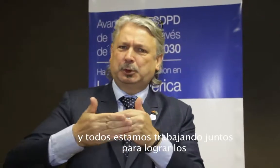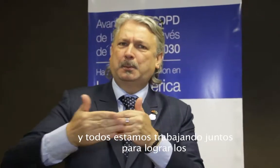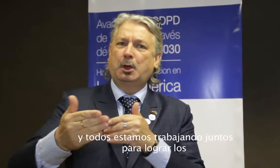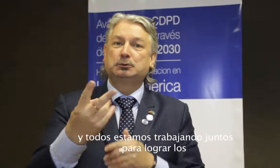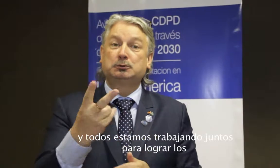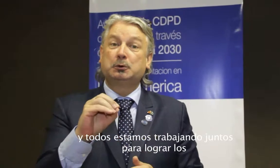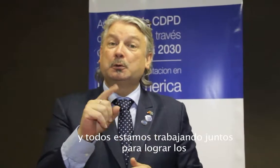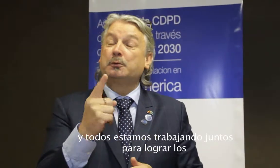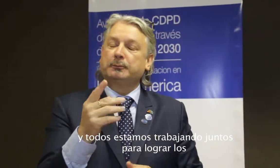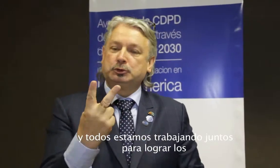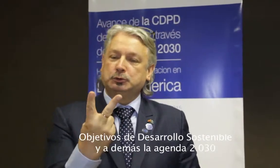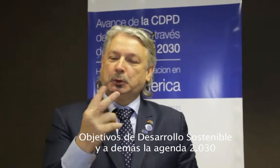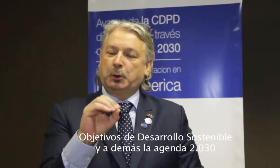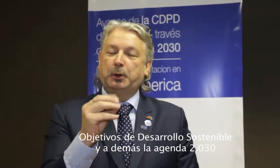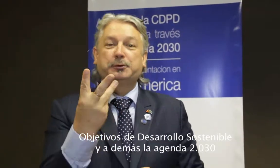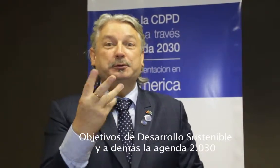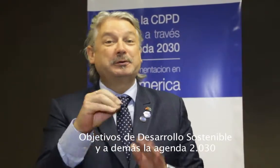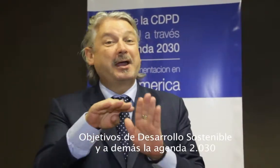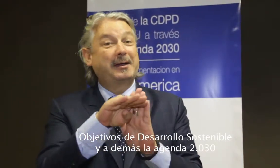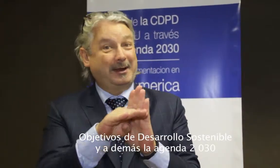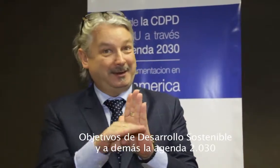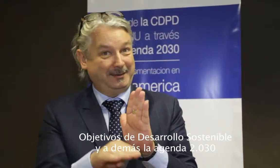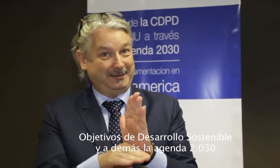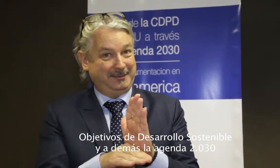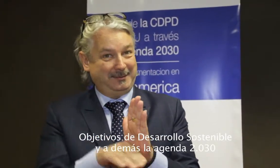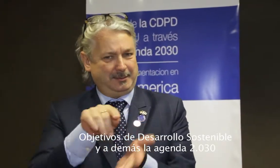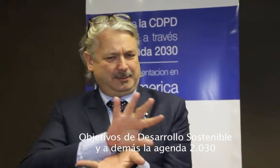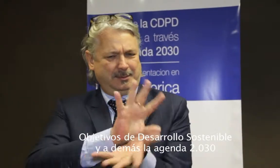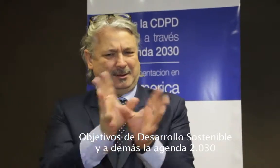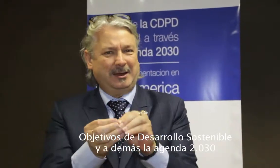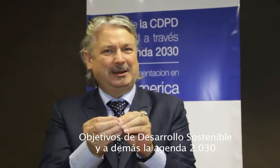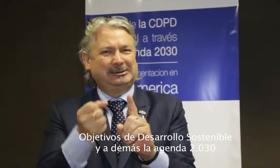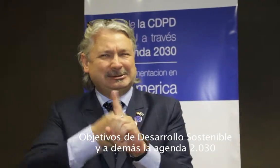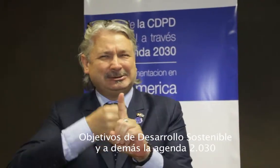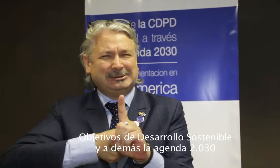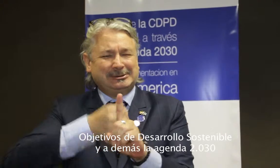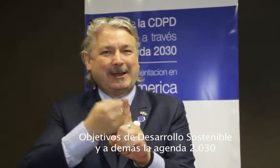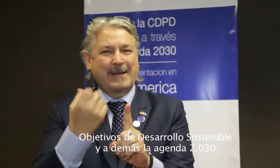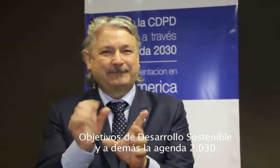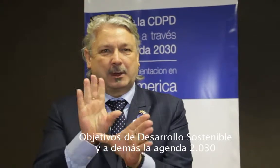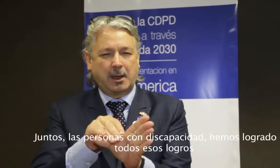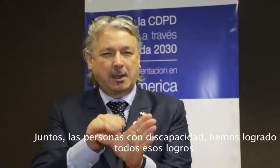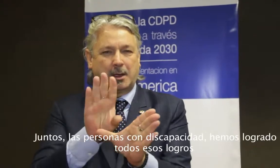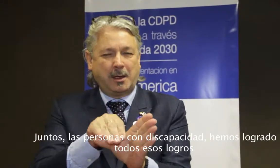to achieve the SDG and also the 2030 agenda. Together,